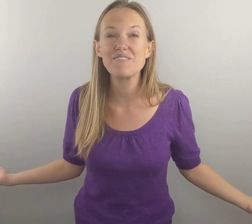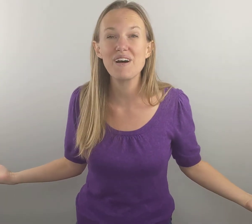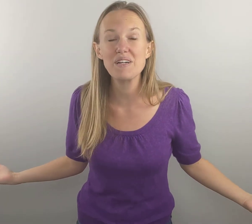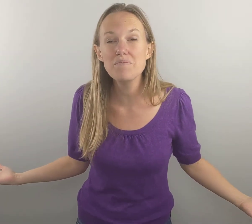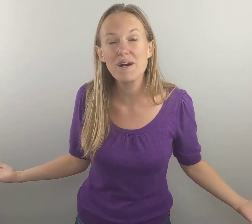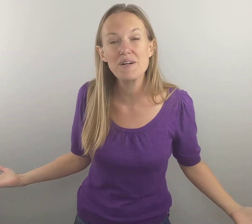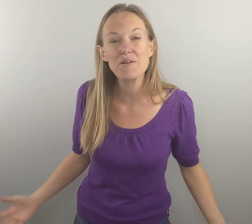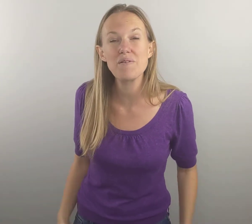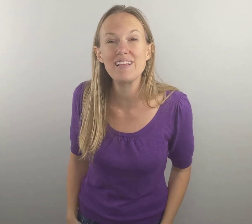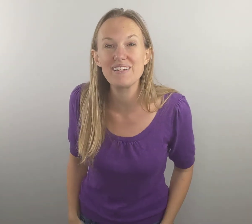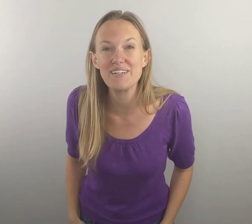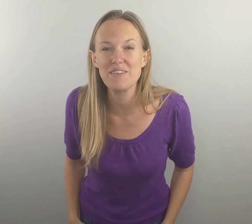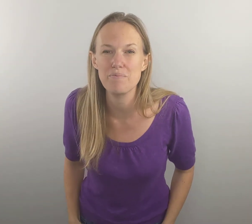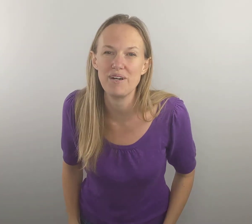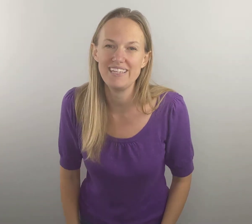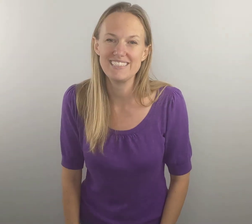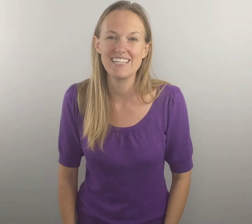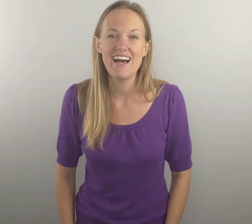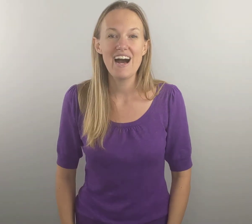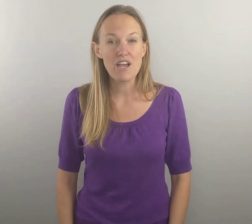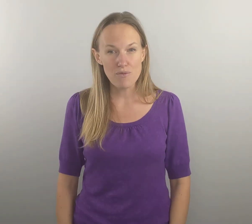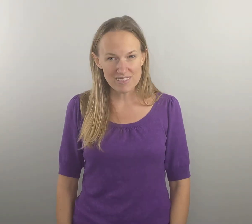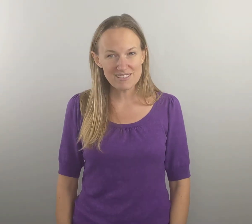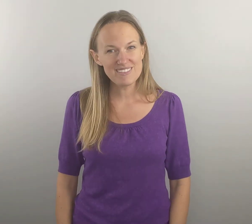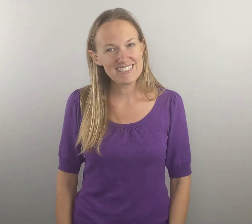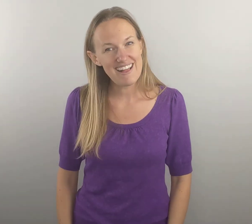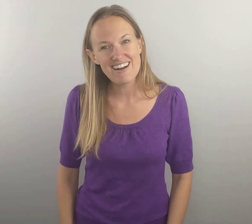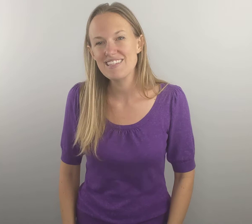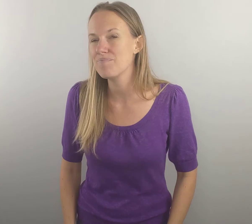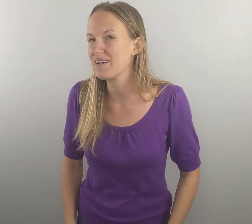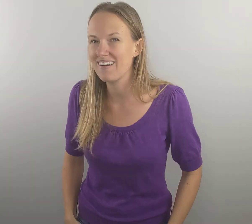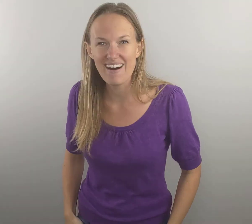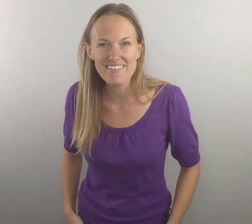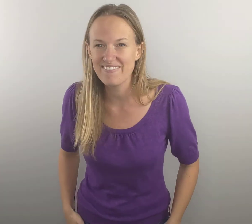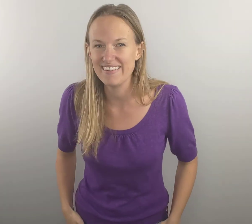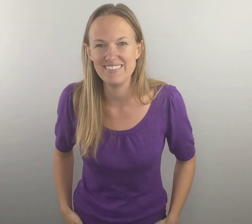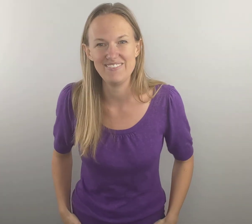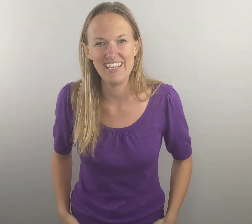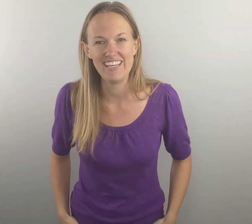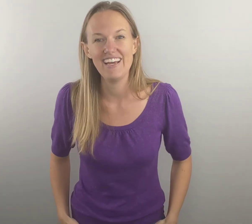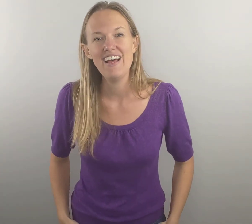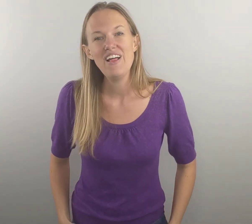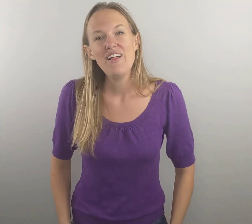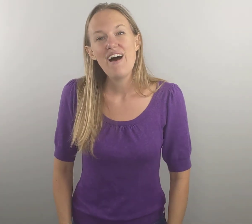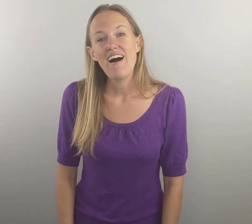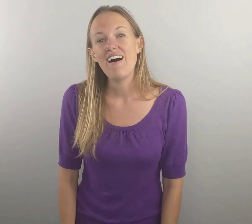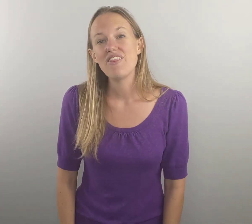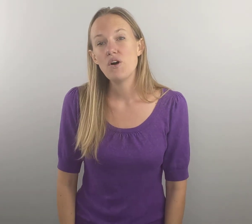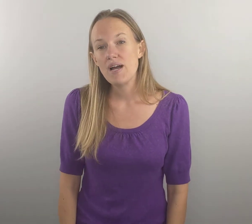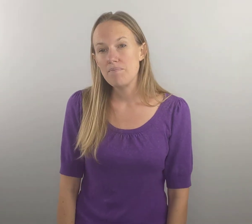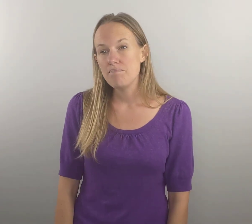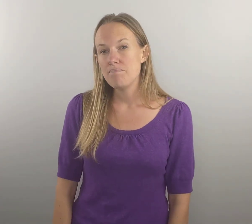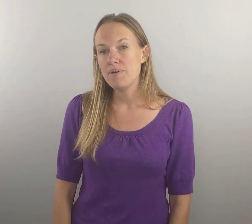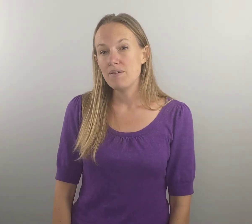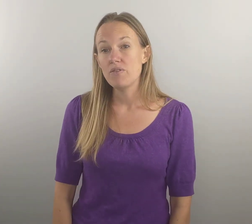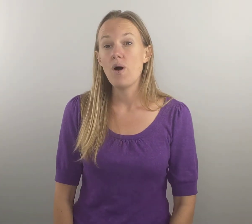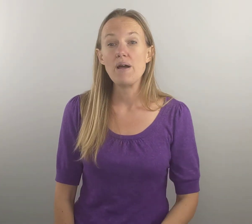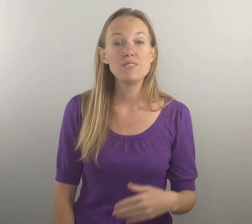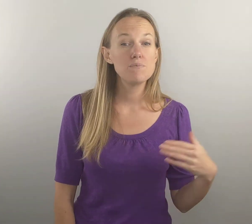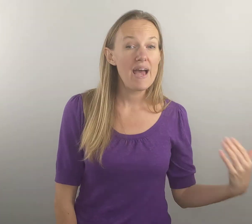final part. We learn the bridge. I once was lost, but God found me. Though I was